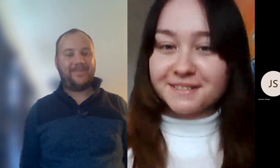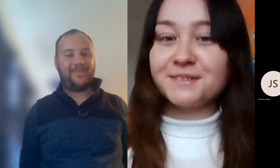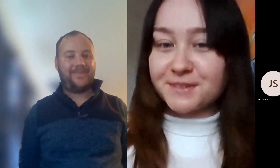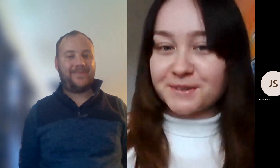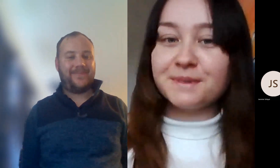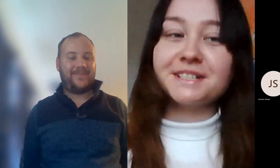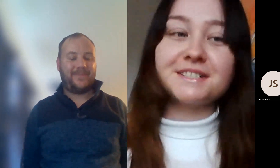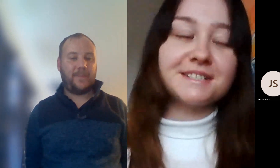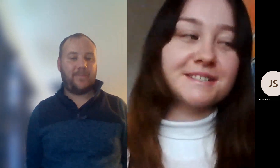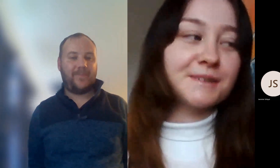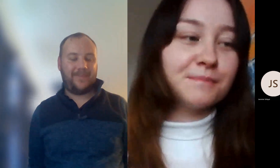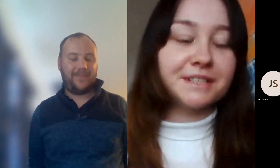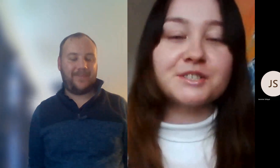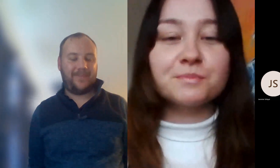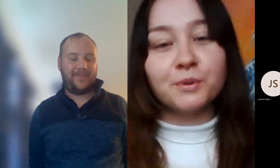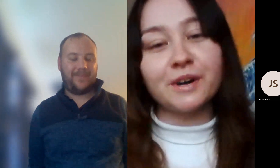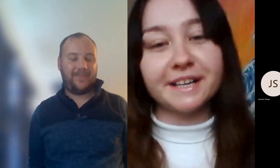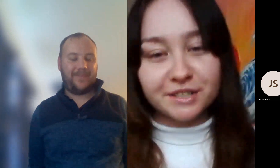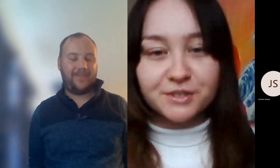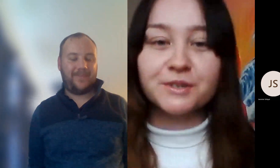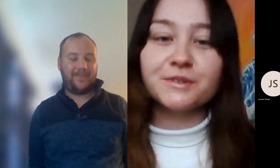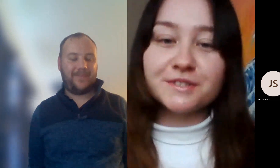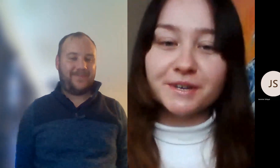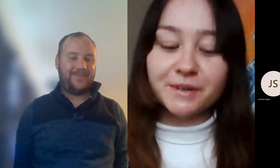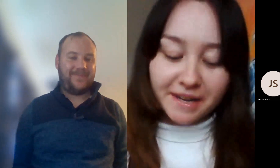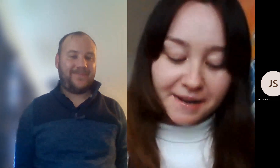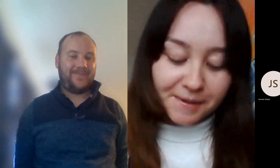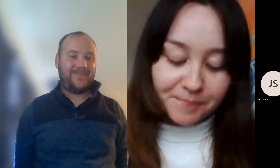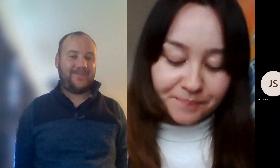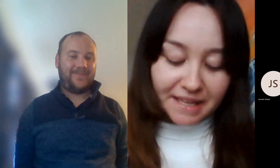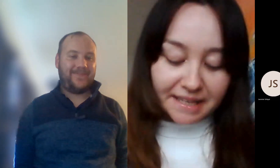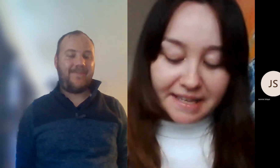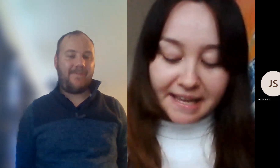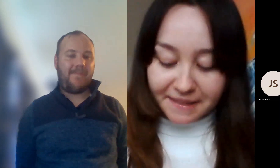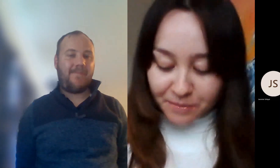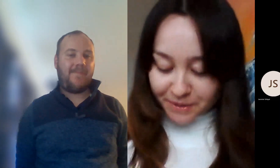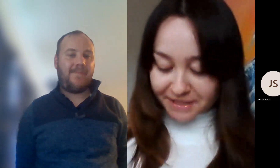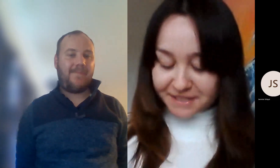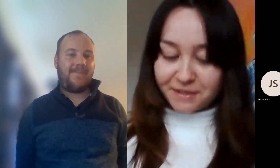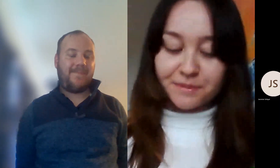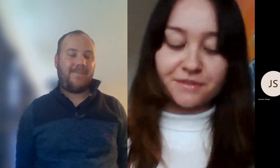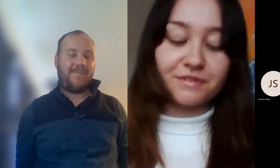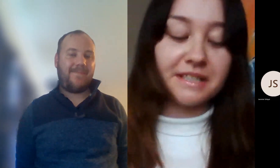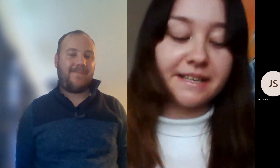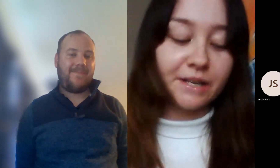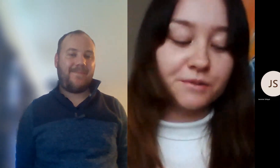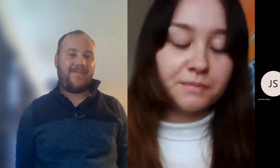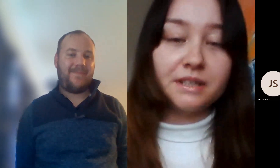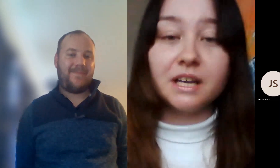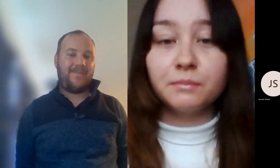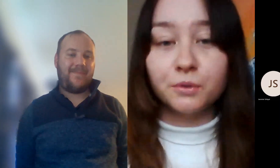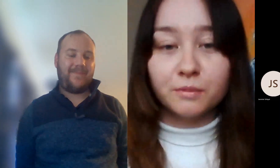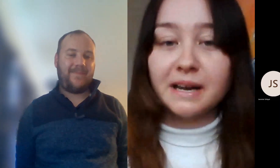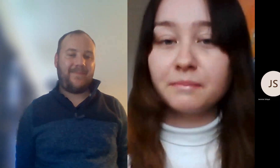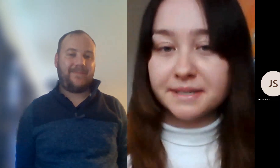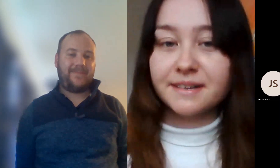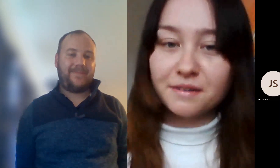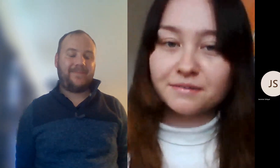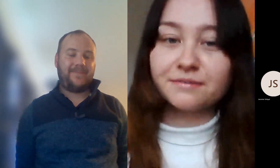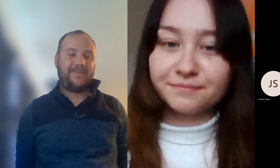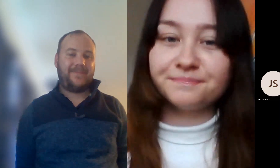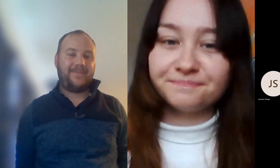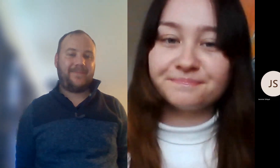wow, I can do so much. There's so much more I can do. So yeah, the apprenticeship has really helped me learn more